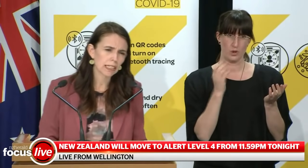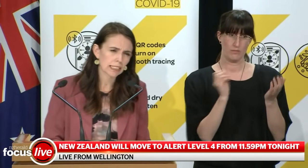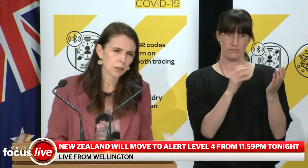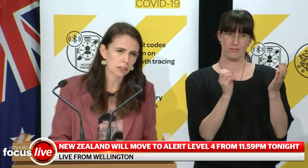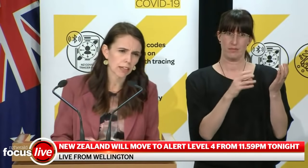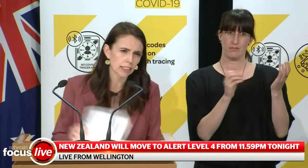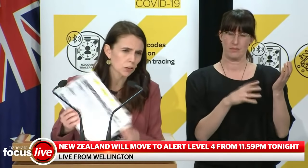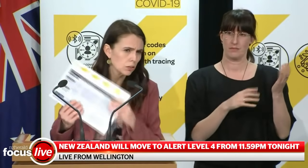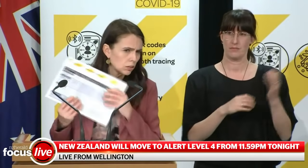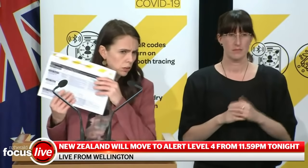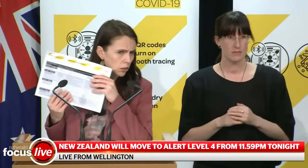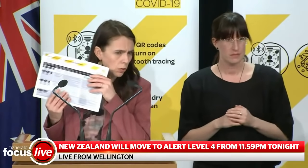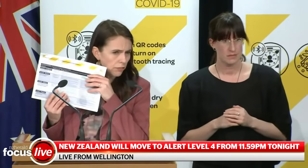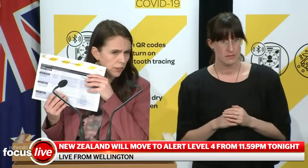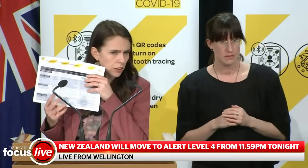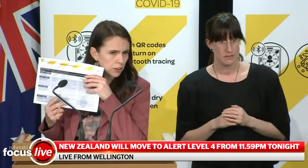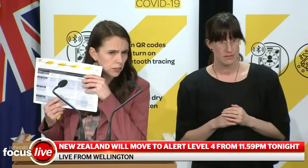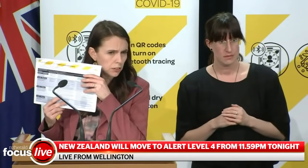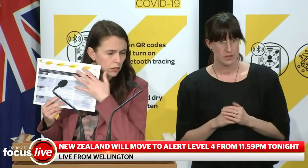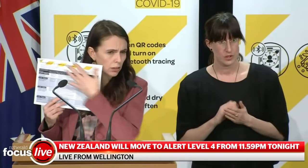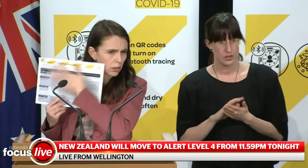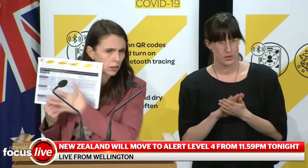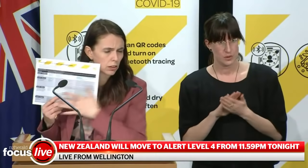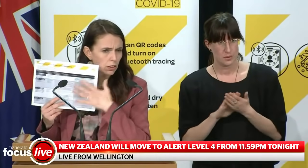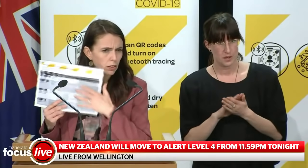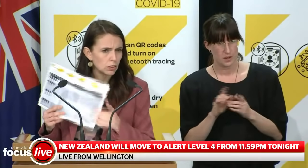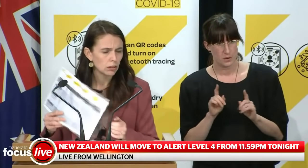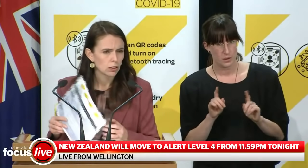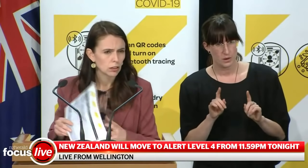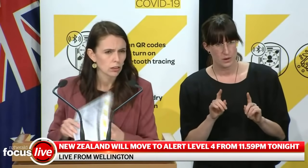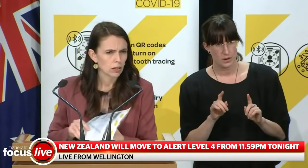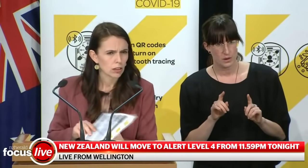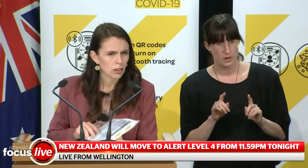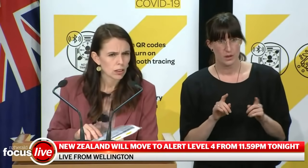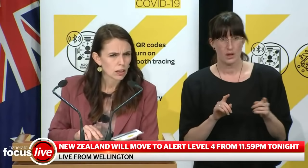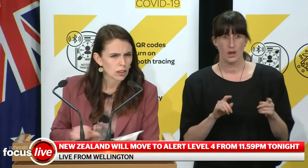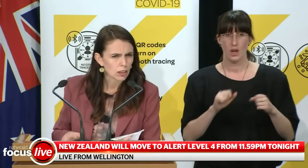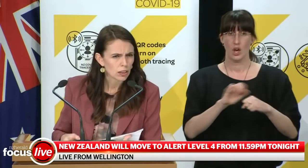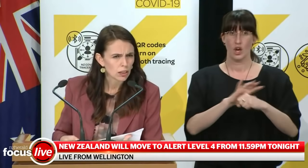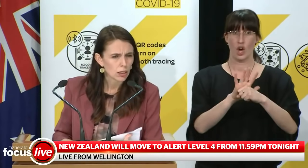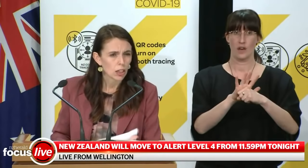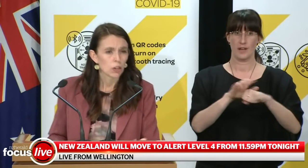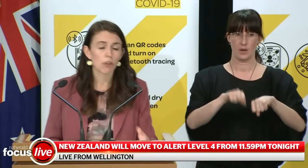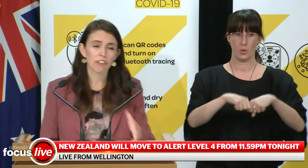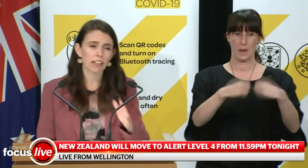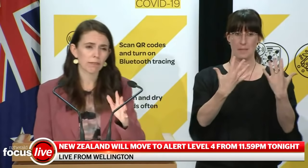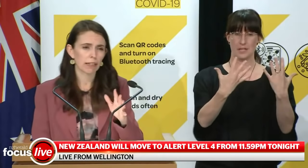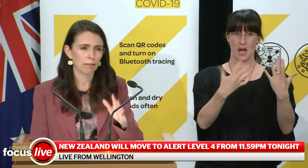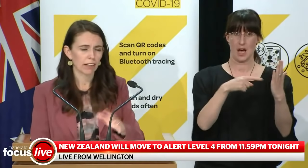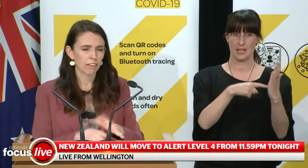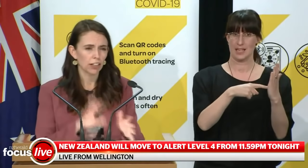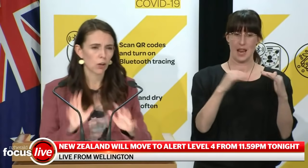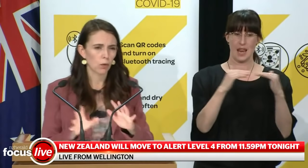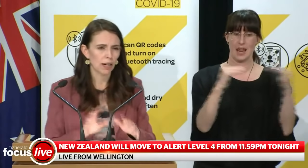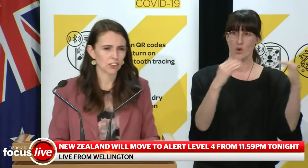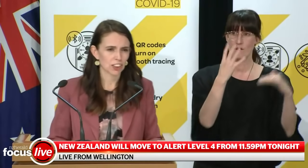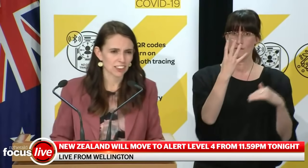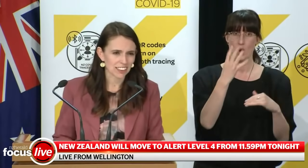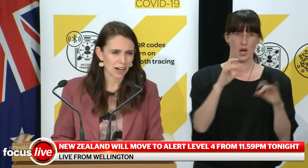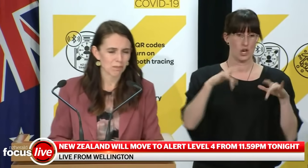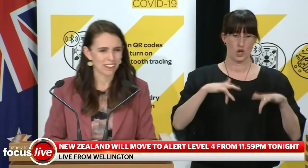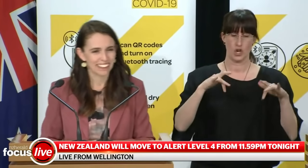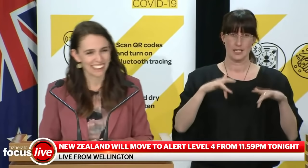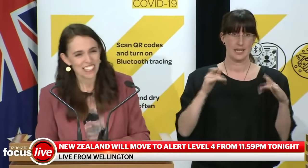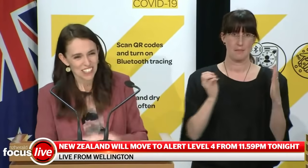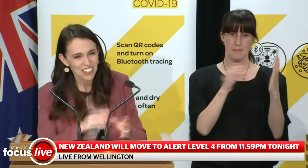do you mean in terms of case, you're referring to... The page for Alert Level 4 on the COVID-19 website. You'll forgive me, Mark, if I go away and